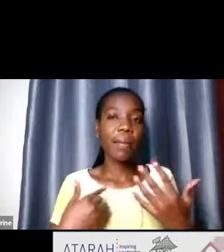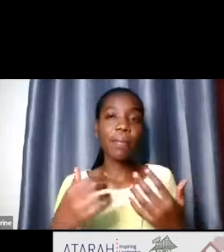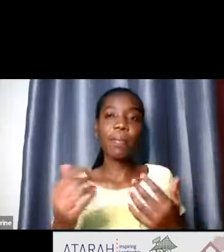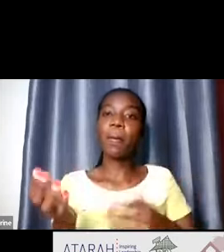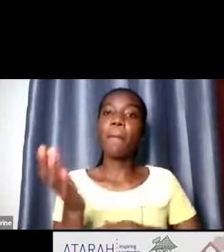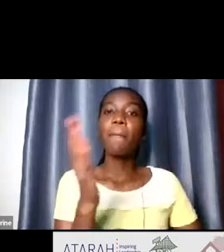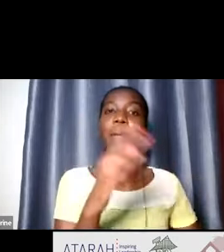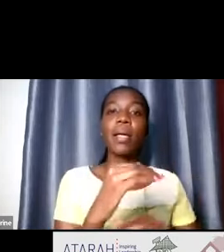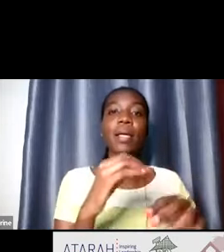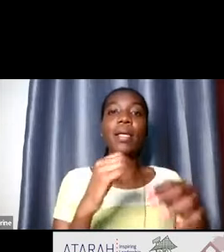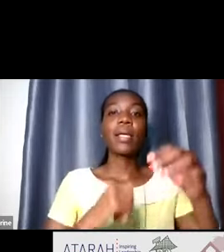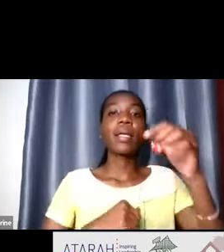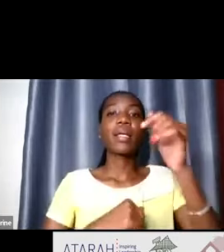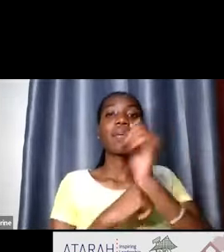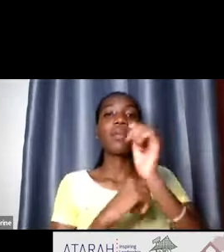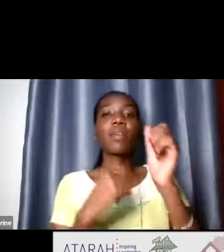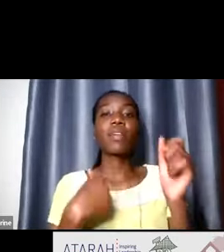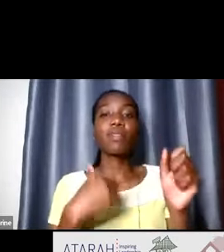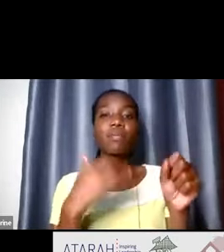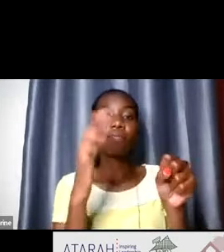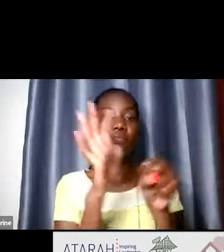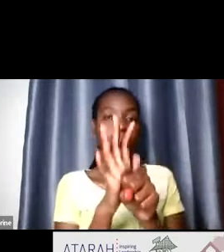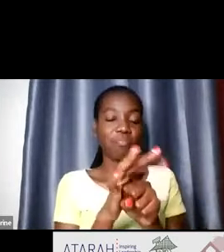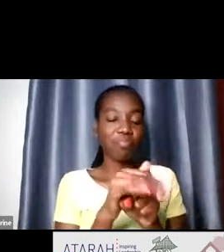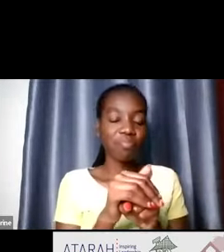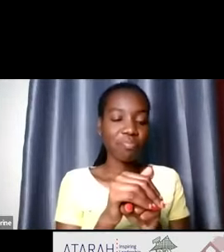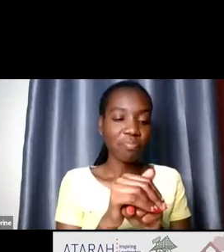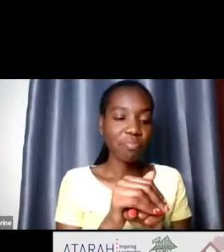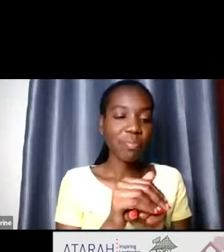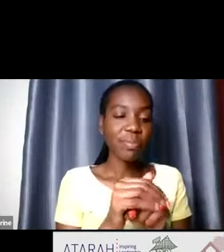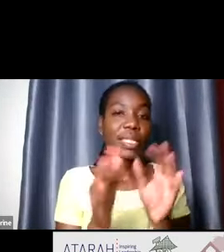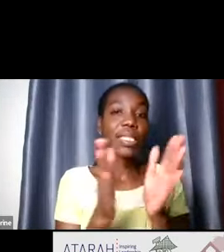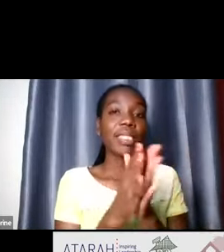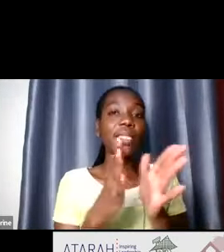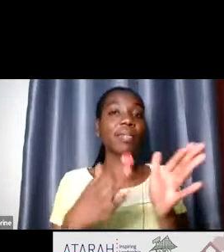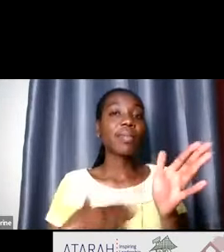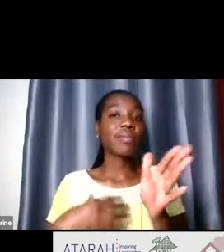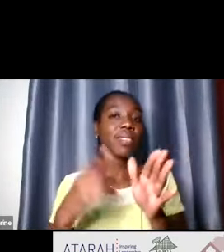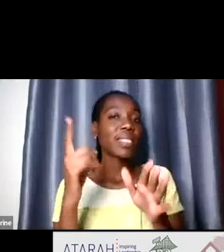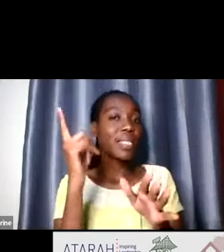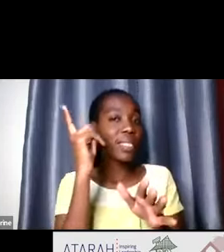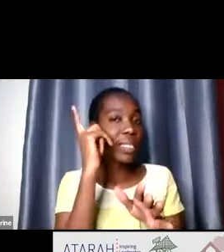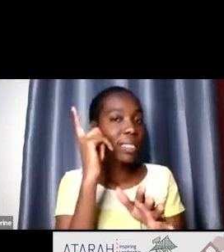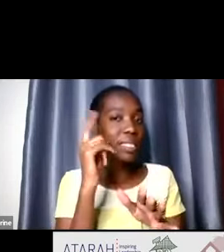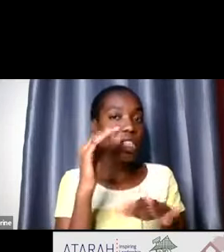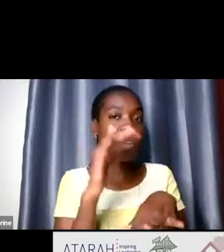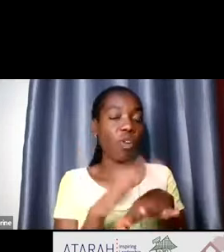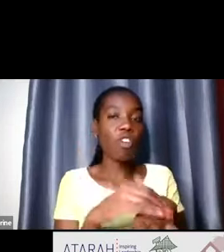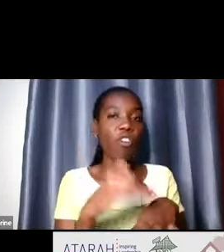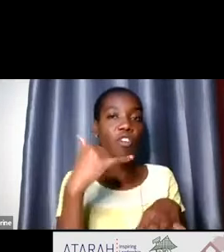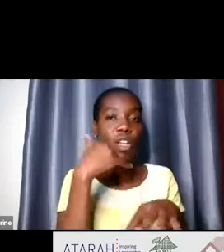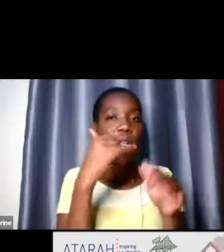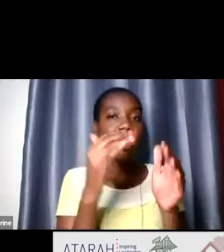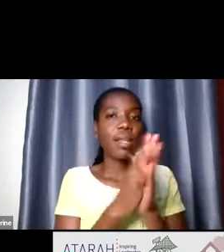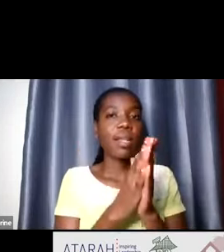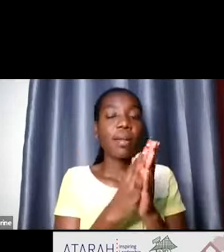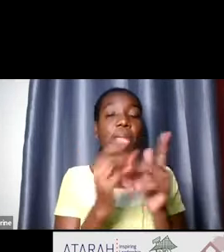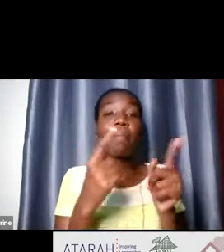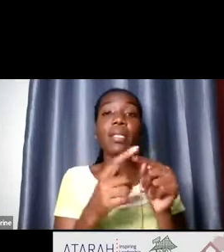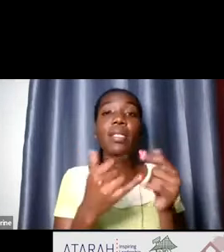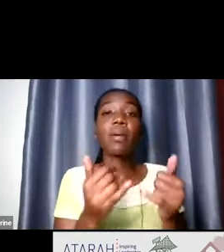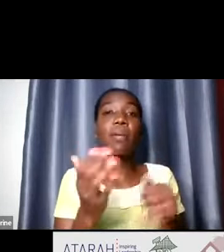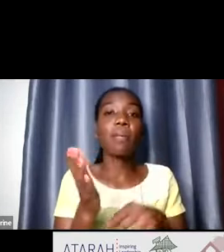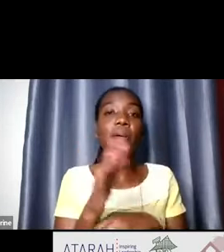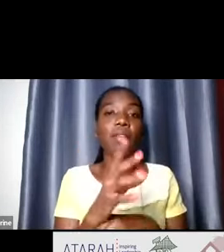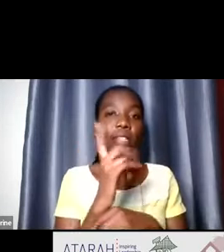great support. Thank you for that, Kevin. And I was listening a bit on my phone, and but now I'm back. And